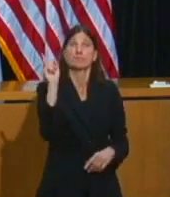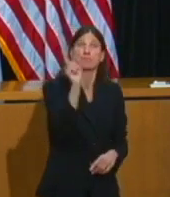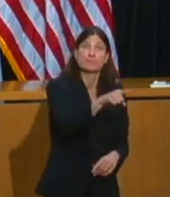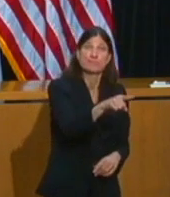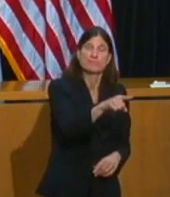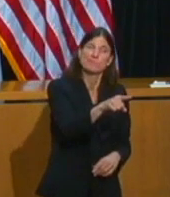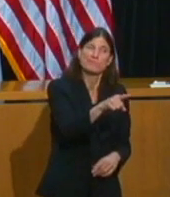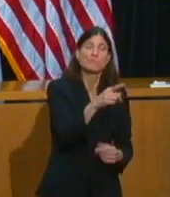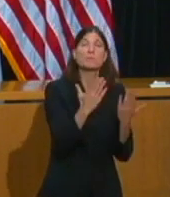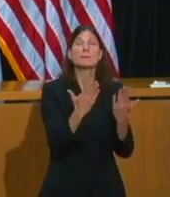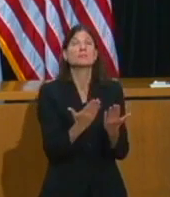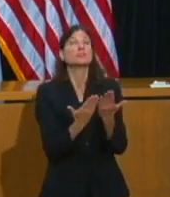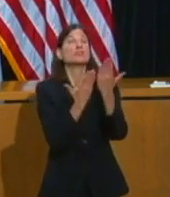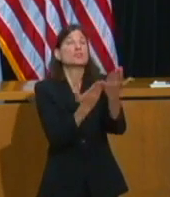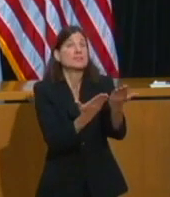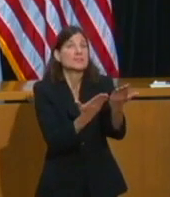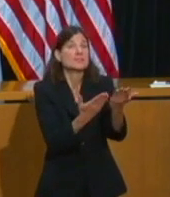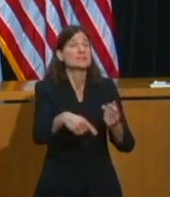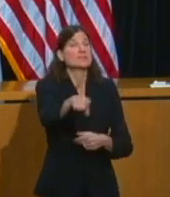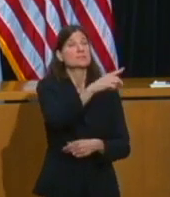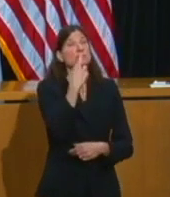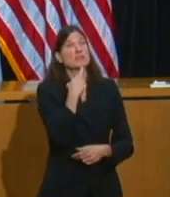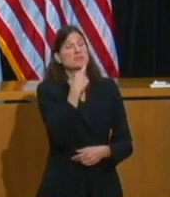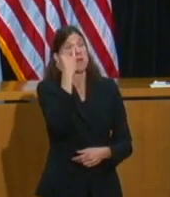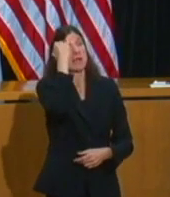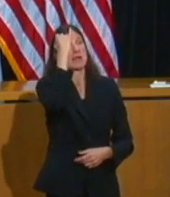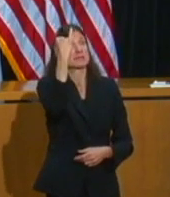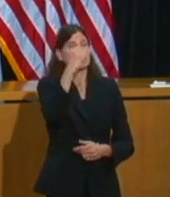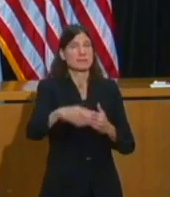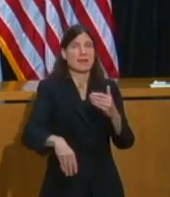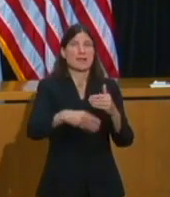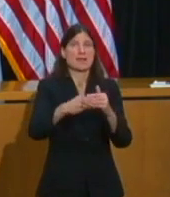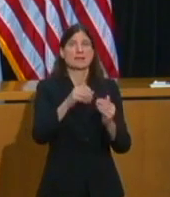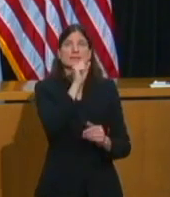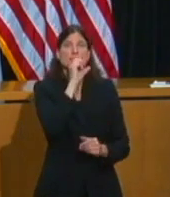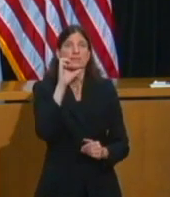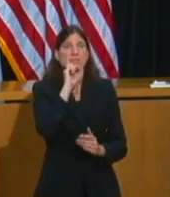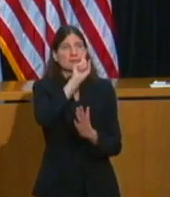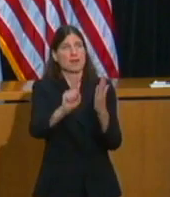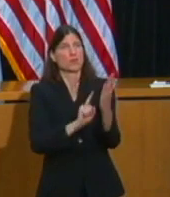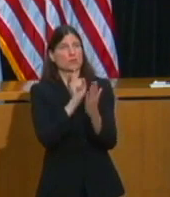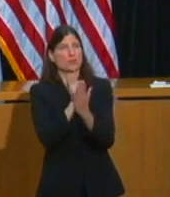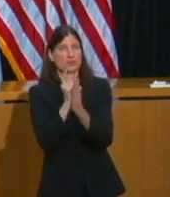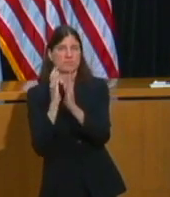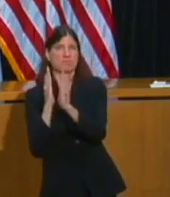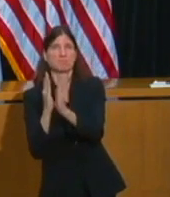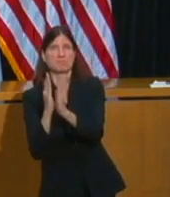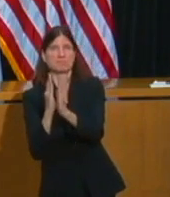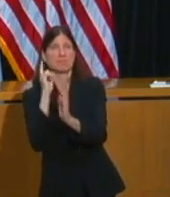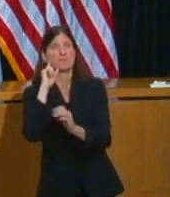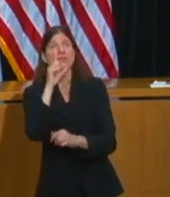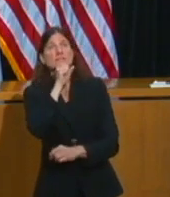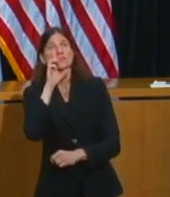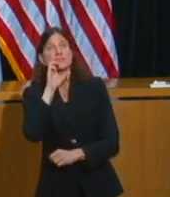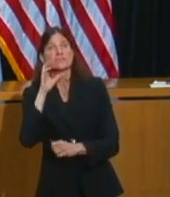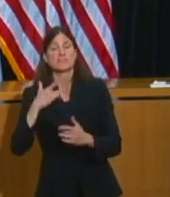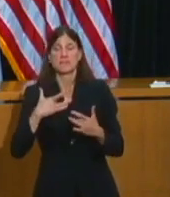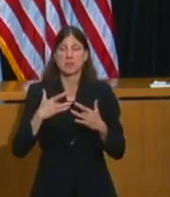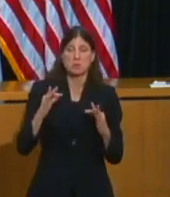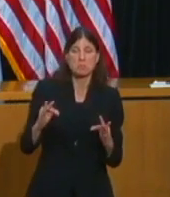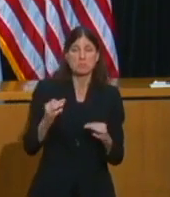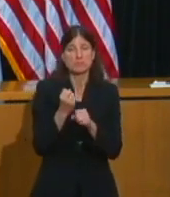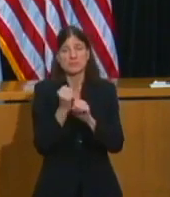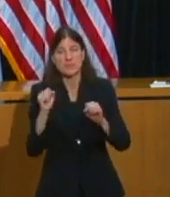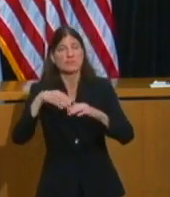have an older population return to a restaurant so that they feel comfortable. But I would want to leave that